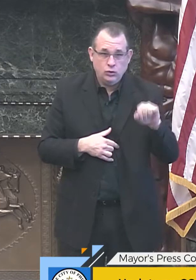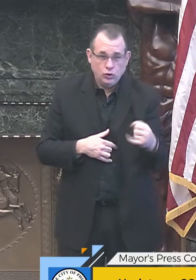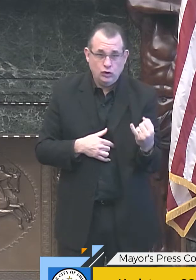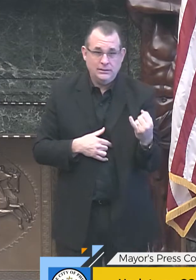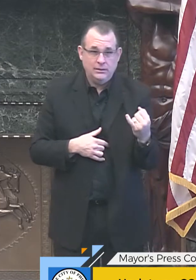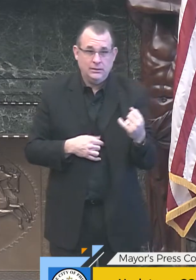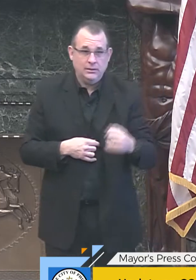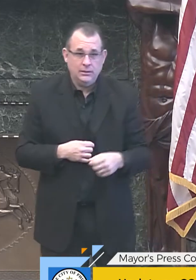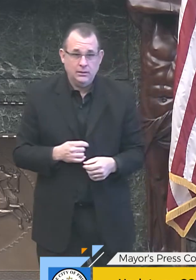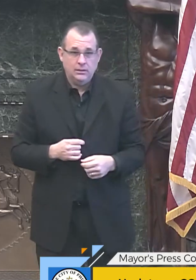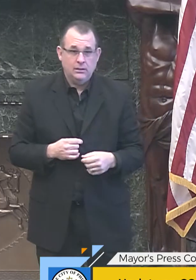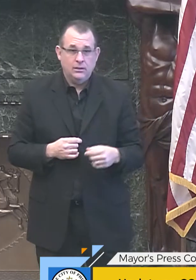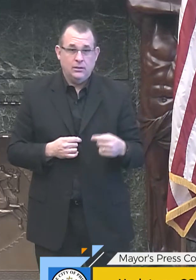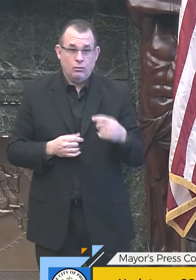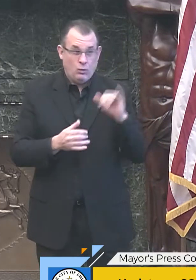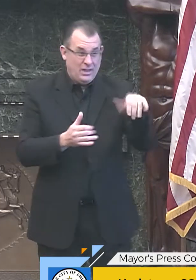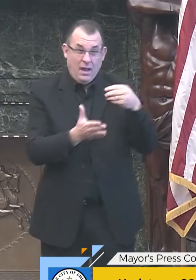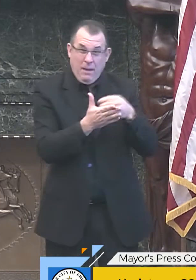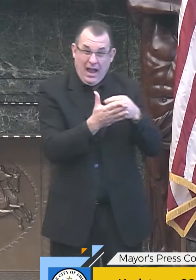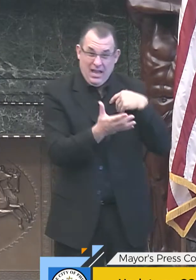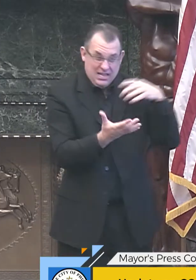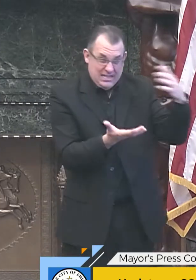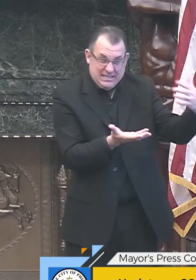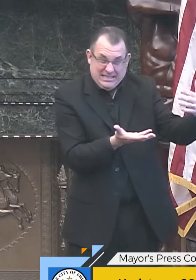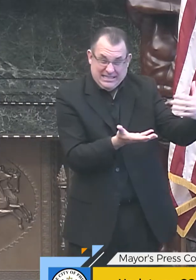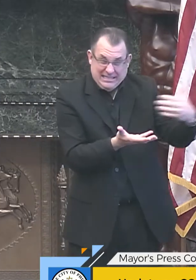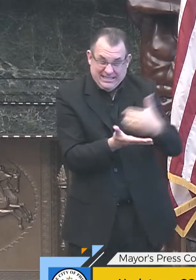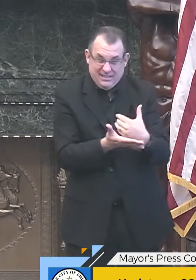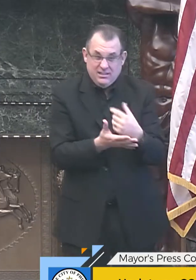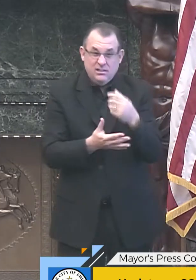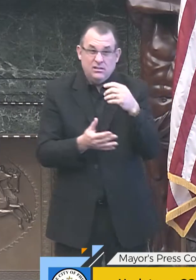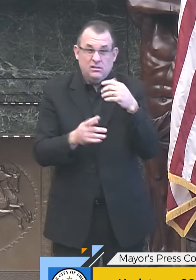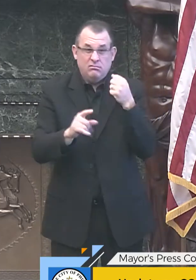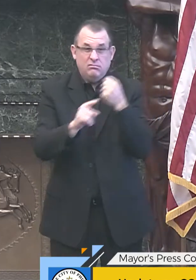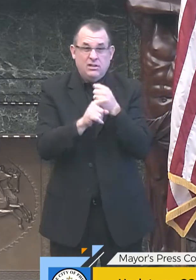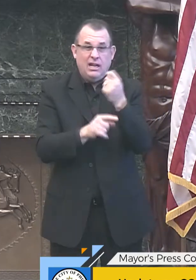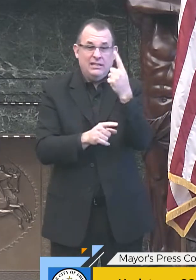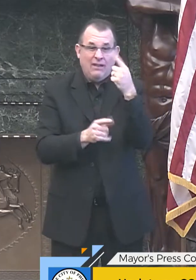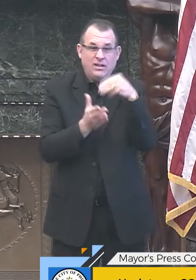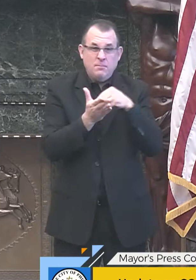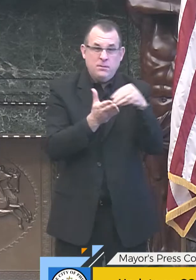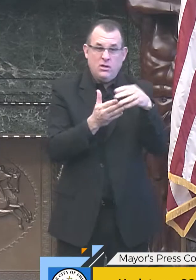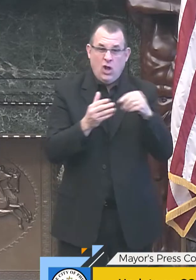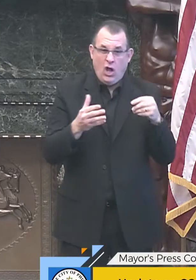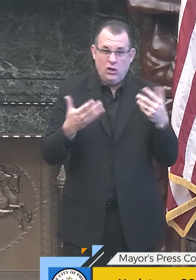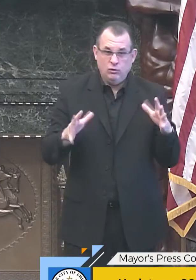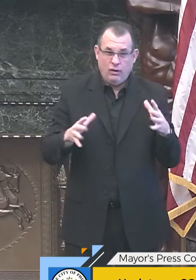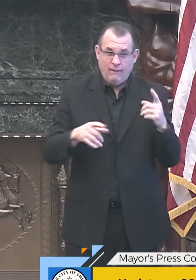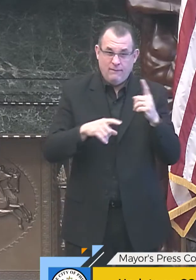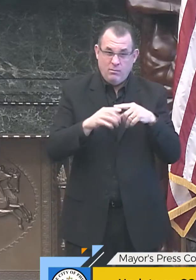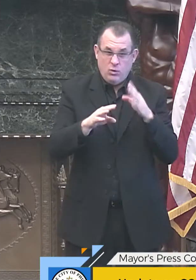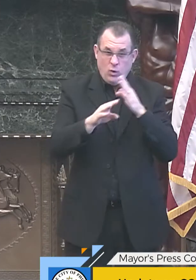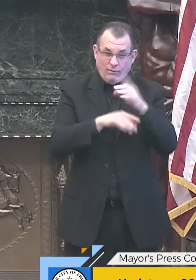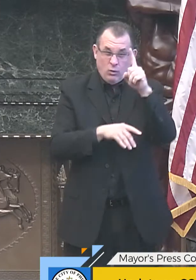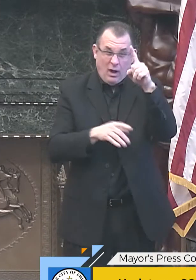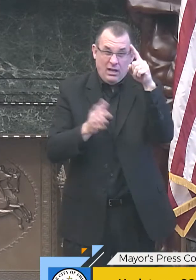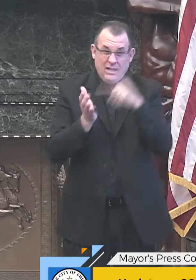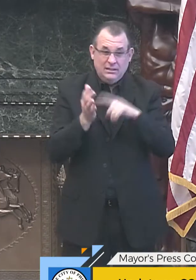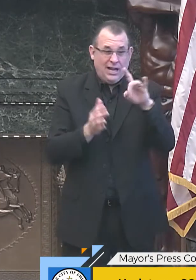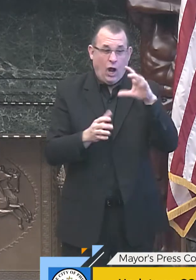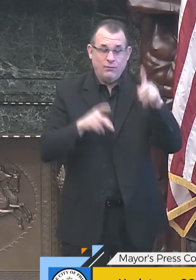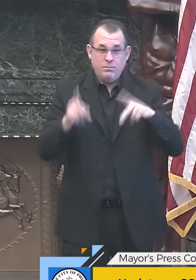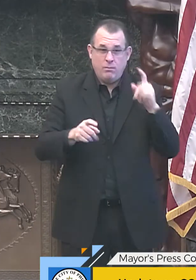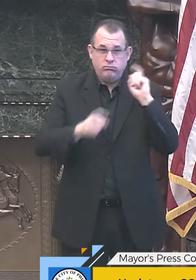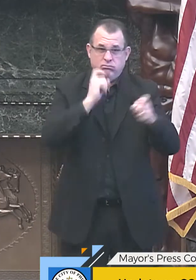PHL COVID-19 Fund has raised $11.3 million from over 1,800 neighbors in the Greater Philadelphia region.